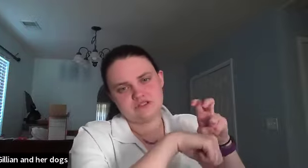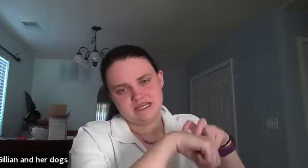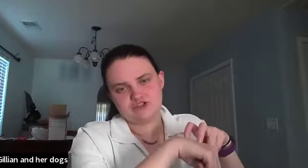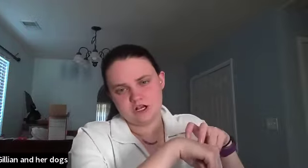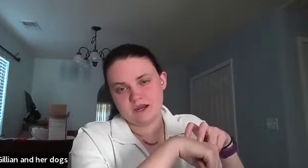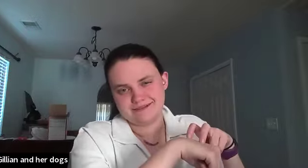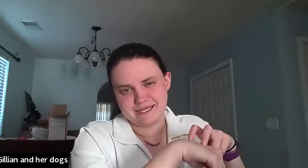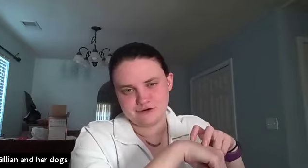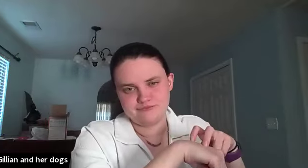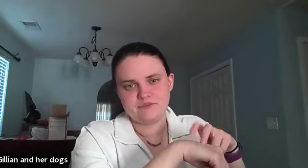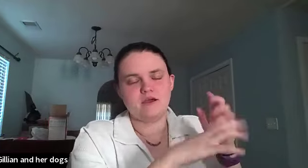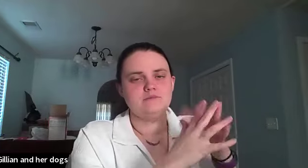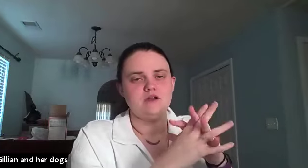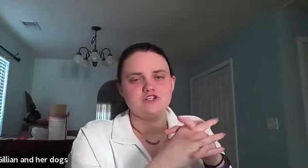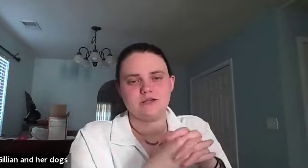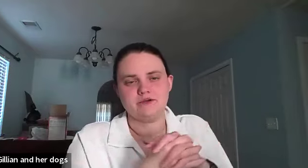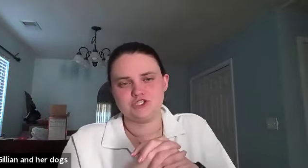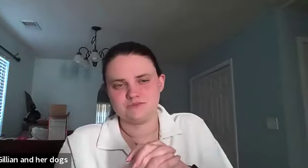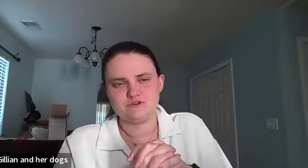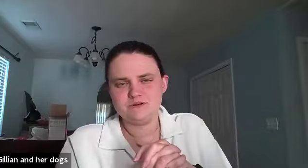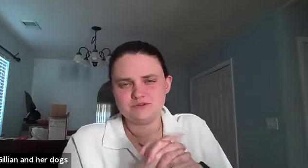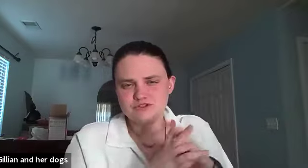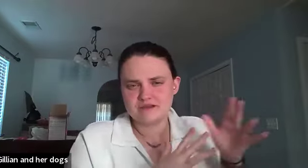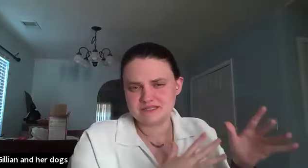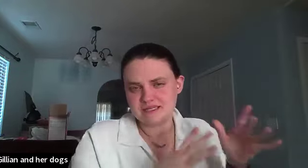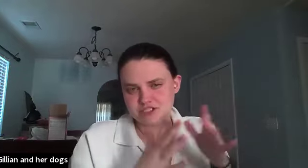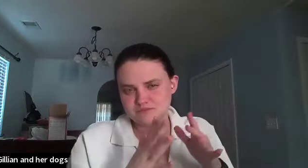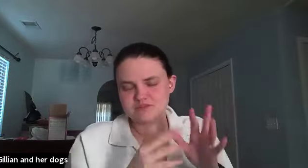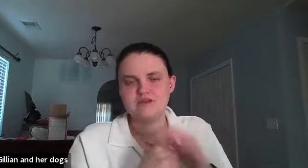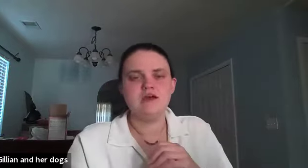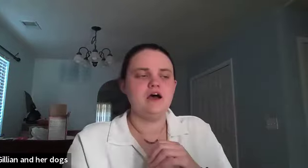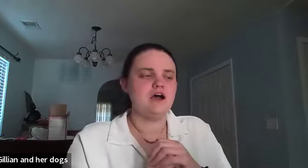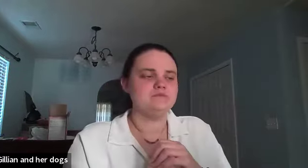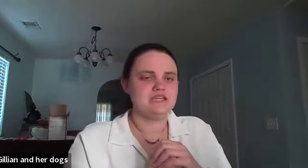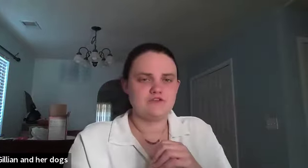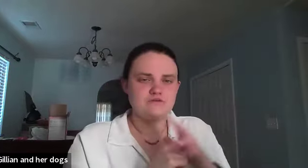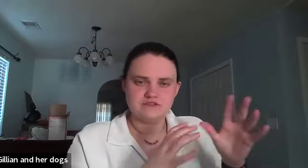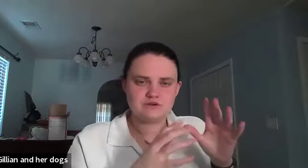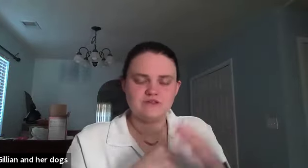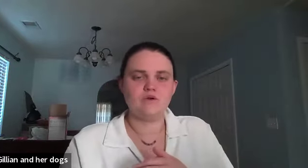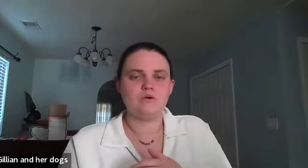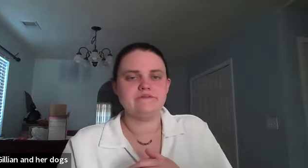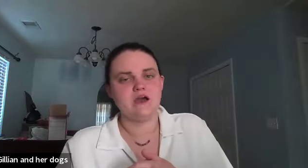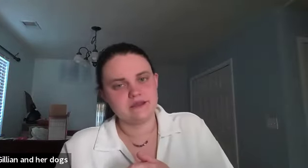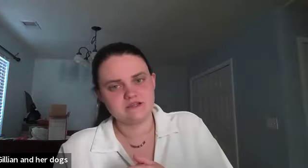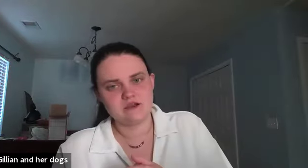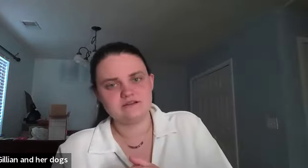understand you're talking about a potato. Not talking about chips. Most people don't have steak and chips together, that sort of thing. Or if it's hot dogs